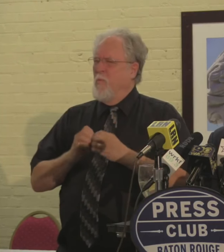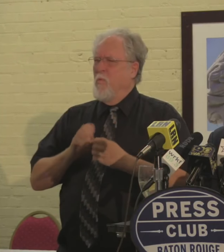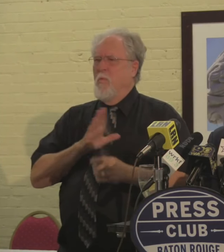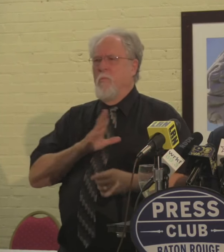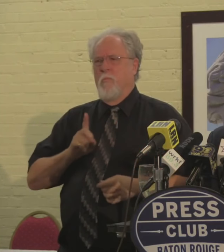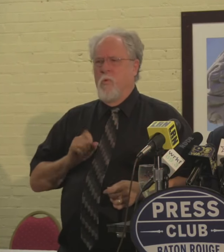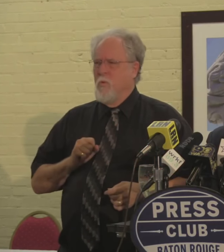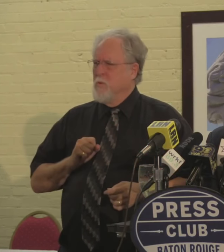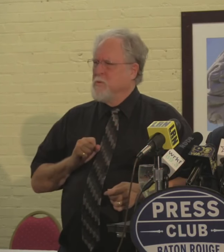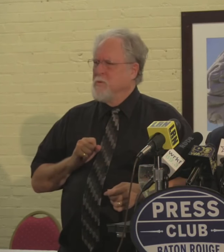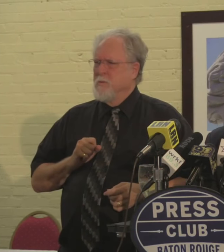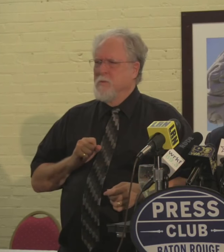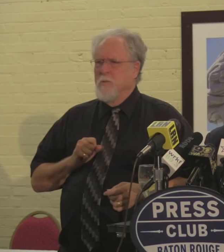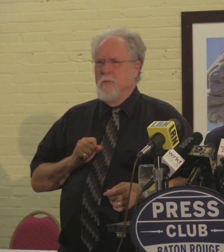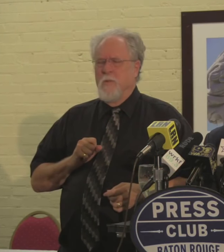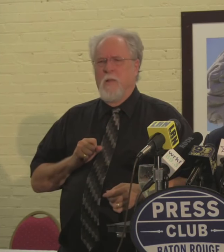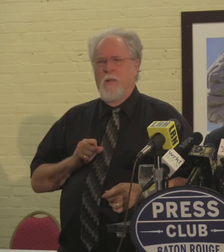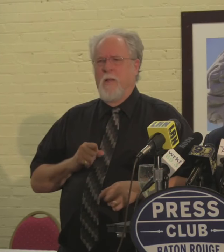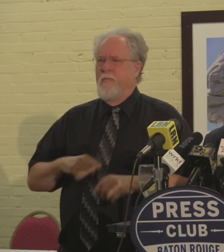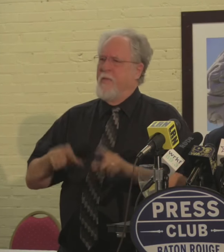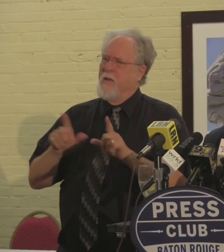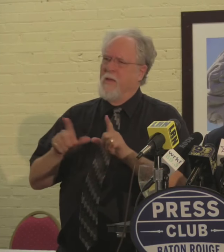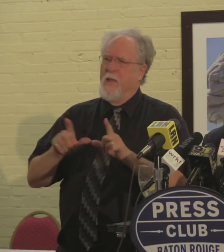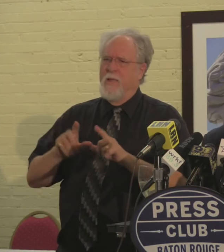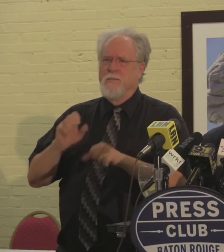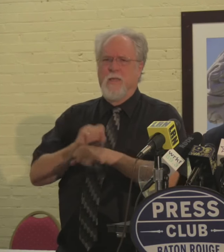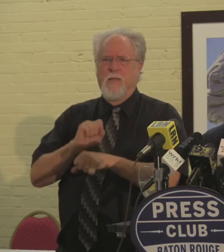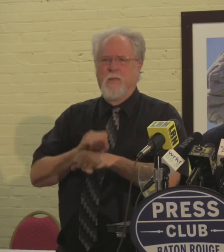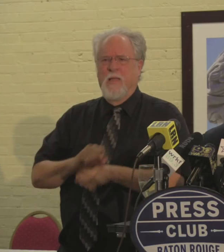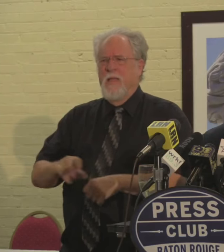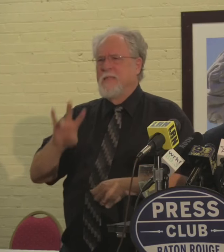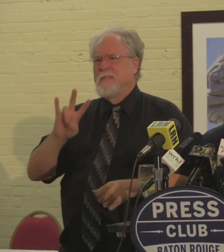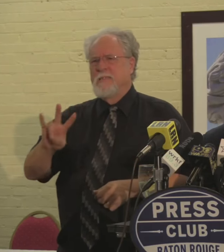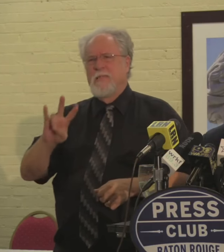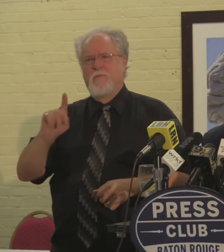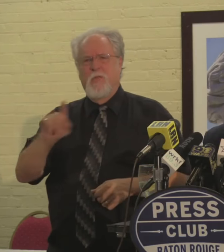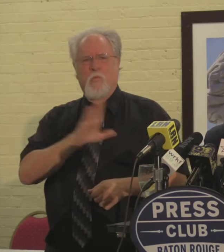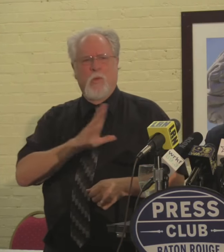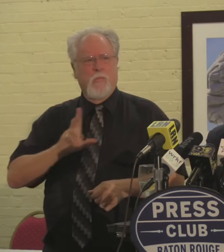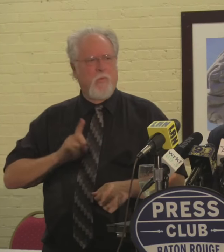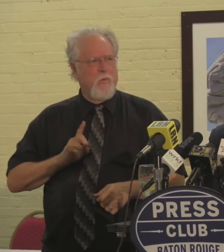boards that license occupations in Louisiana. I think there are 71